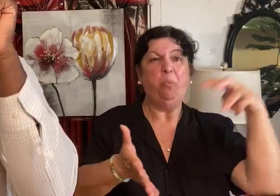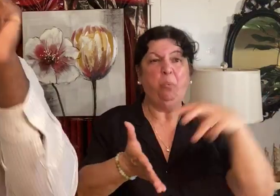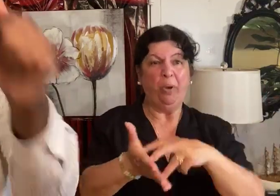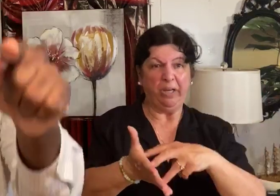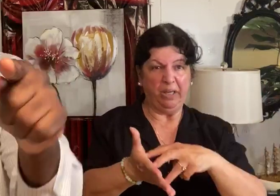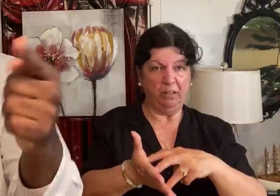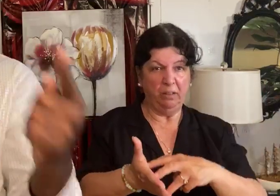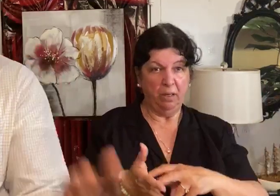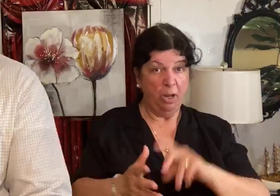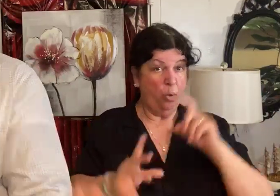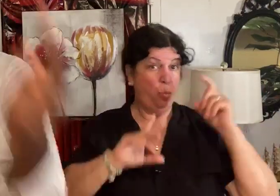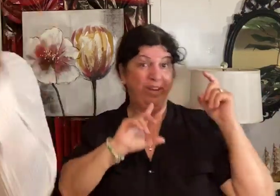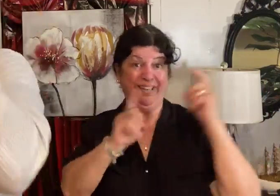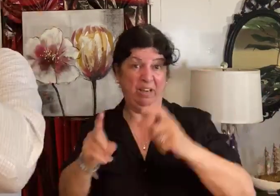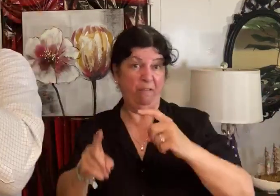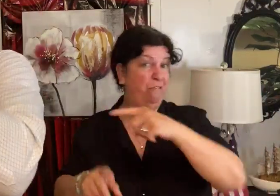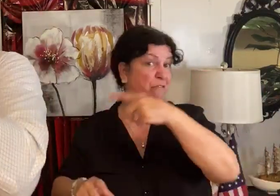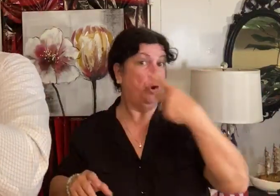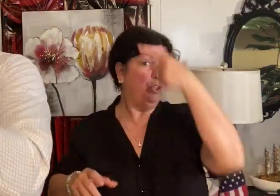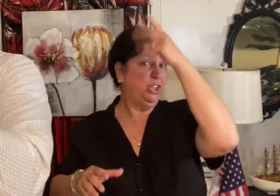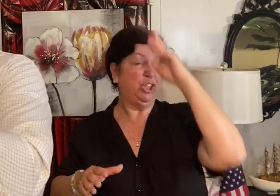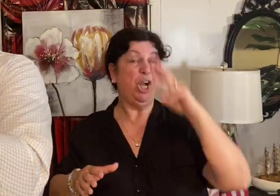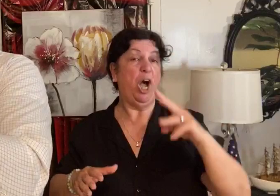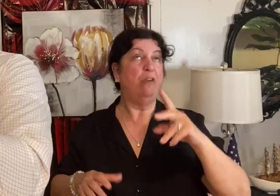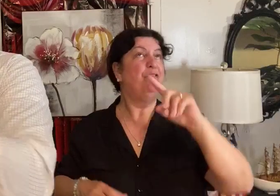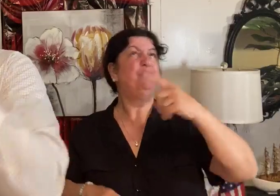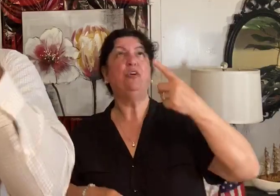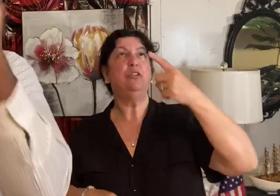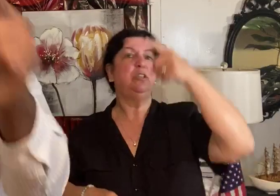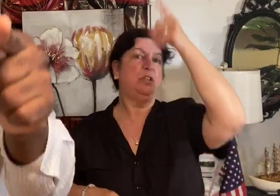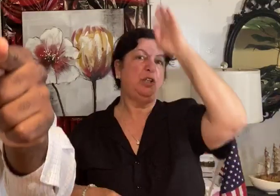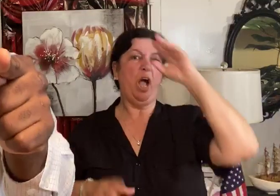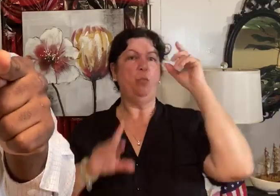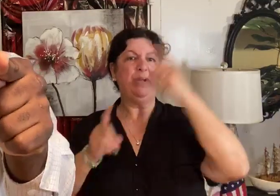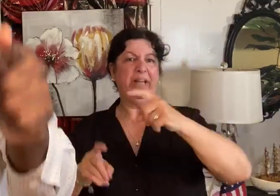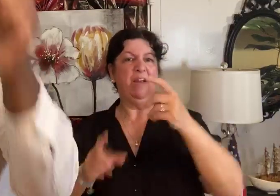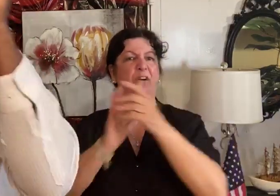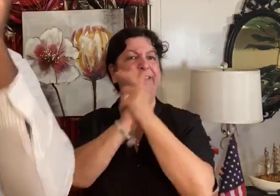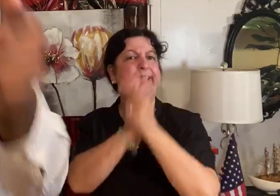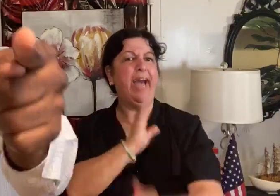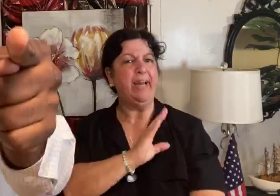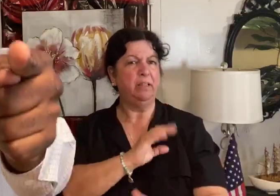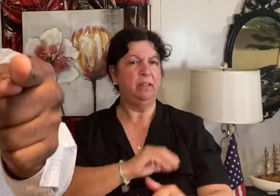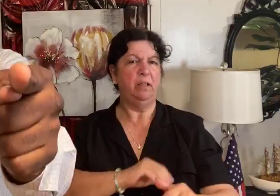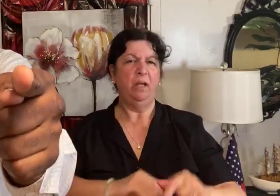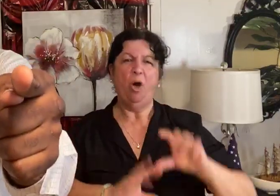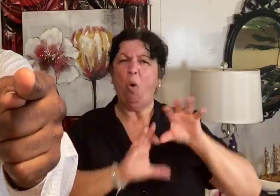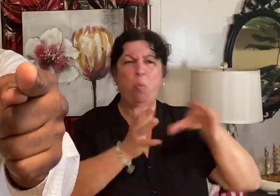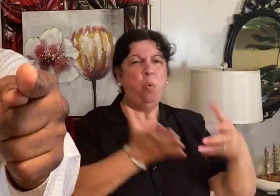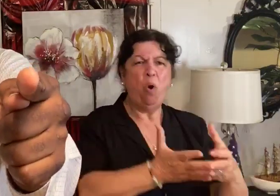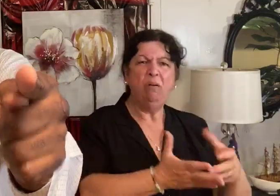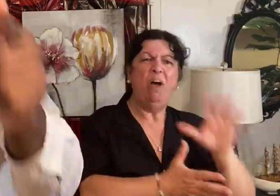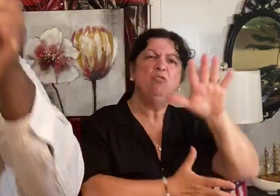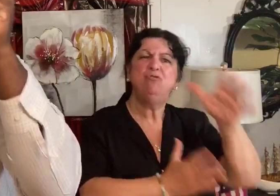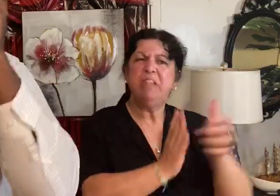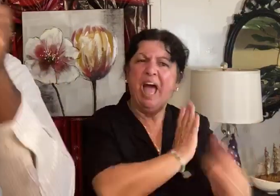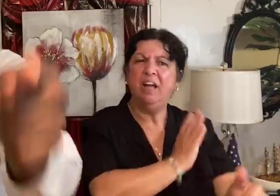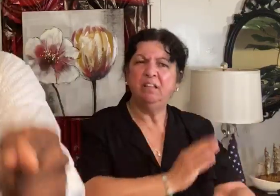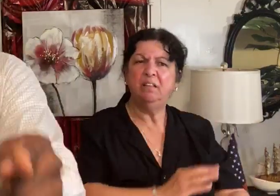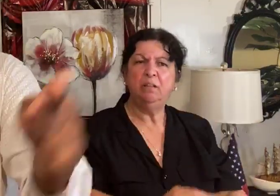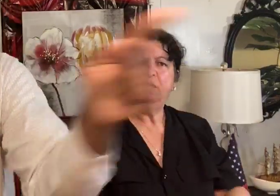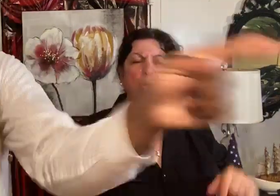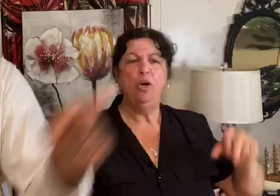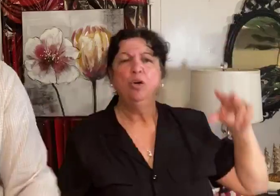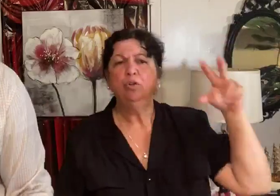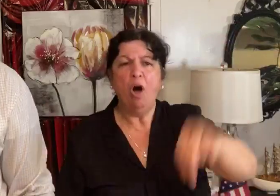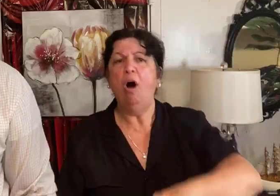our talents first to God, second and last to the world. The world shouldn't have first access to your talents, but you're